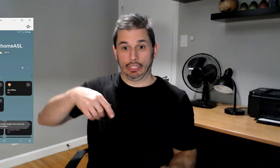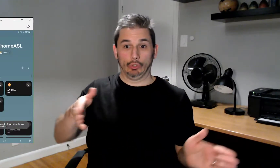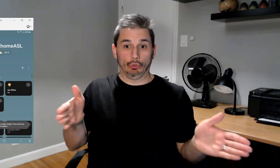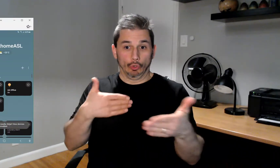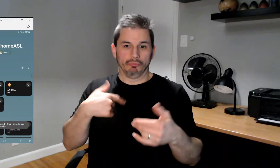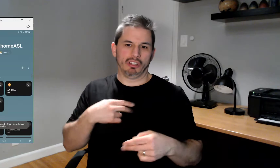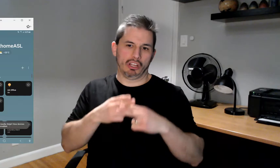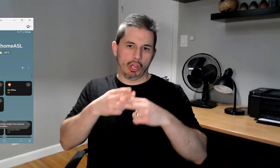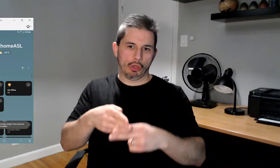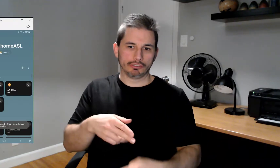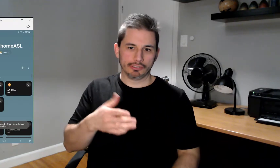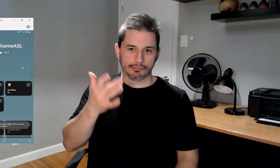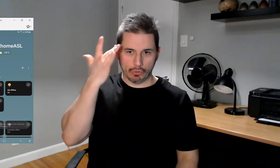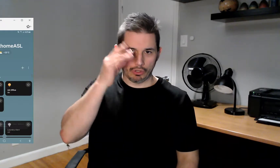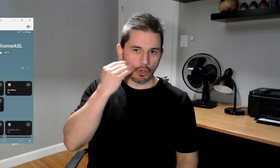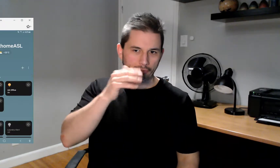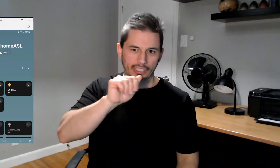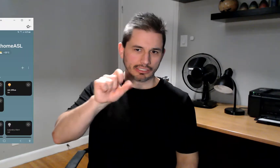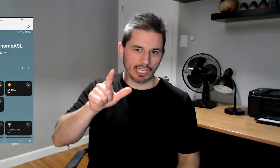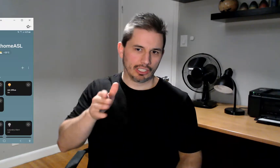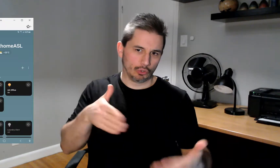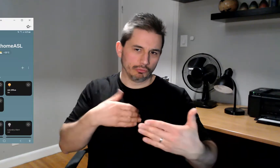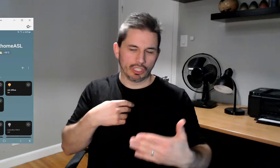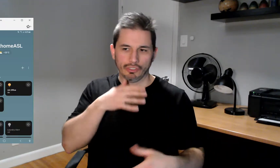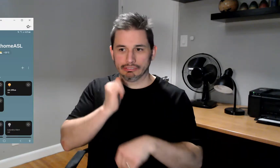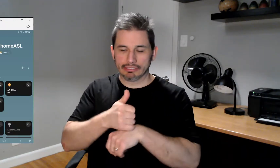And I've called this room SmartHomeASL.